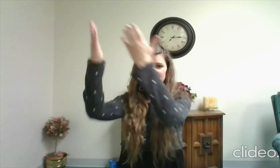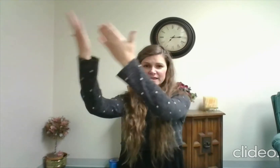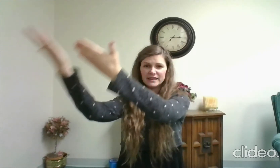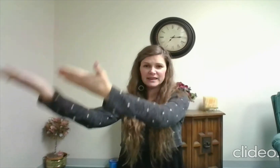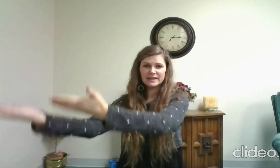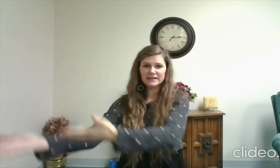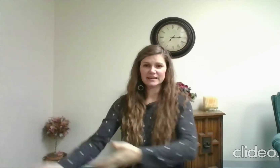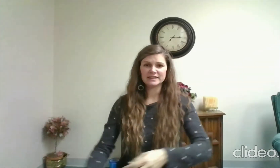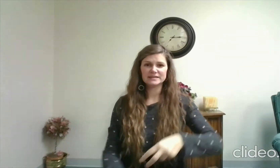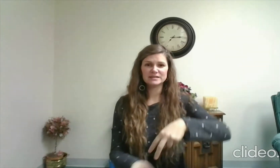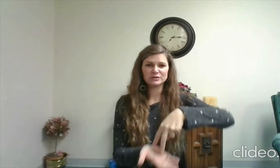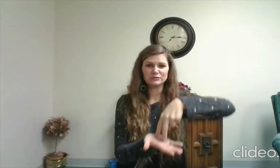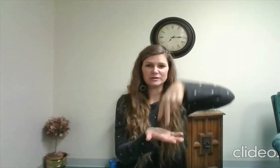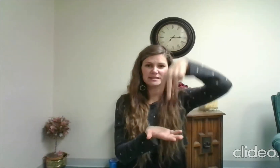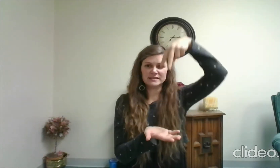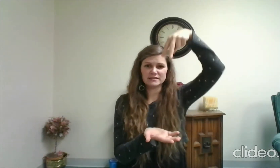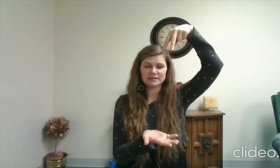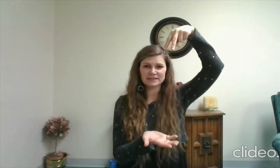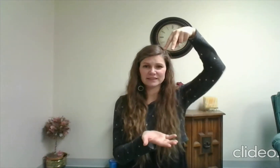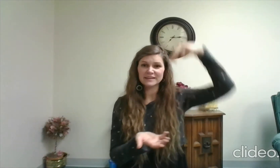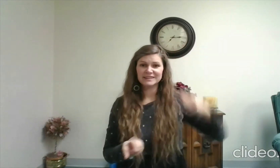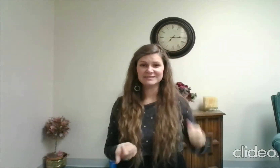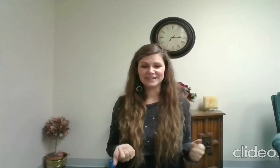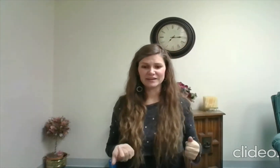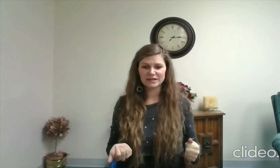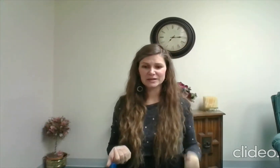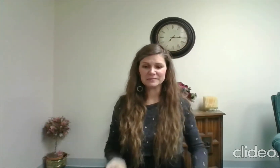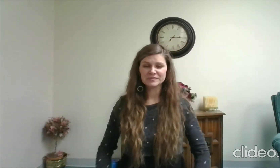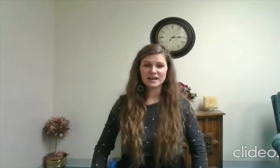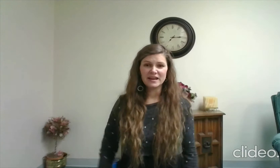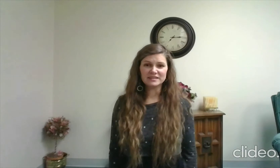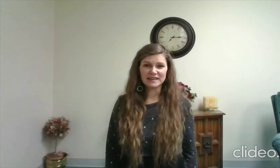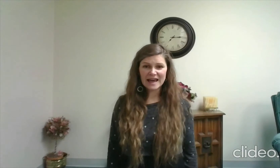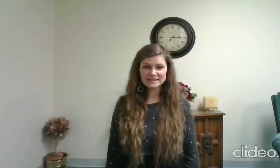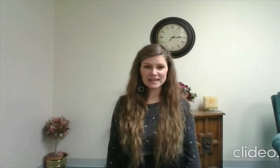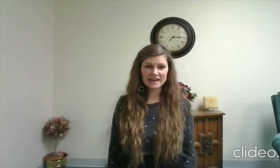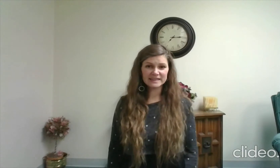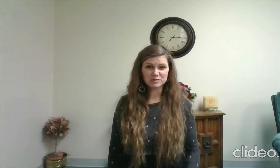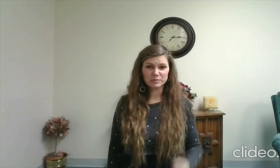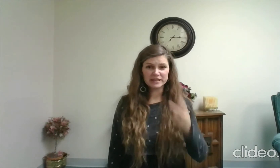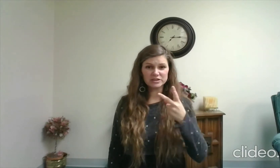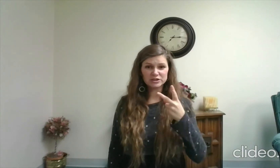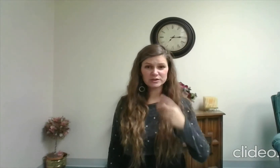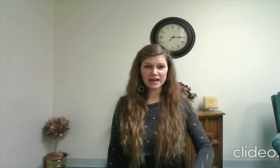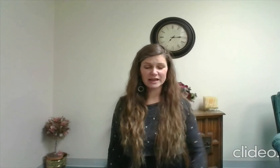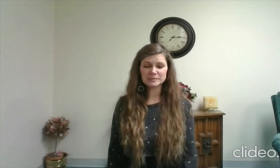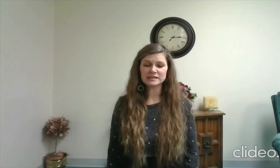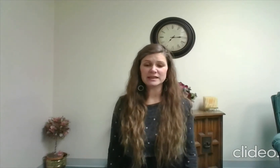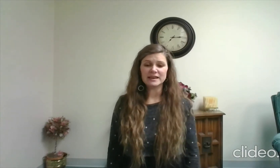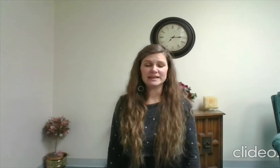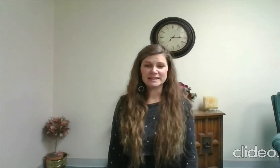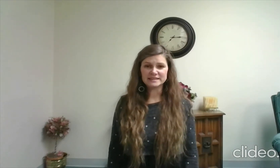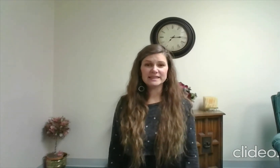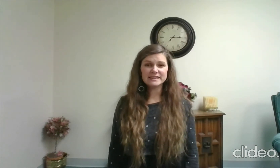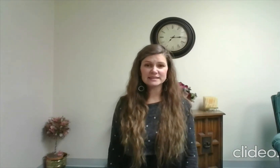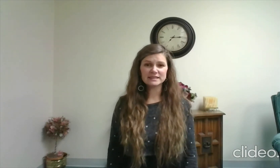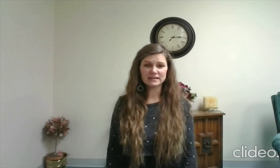he is risen. Very good. The last line gets repeated two times, and it is, he is